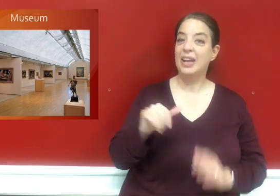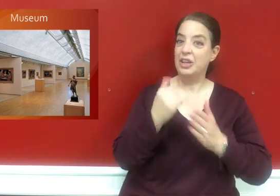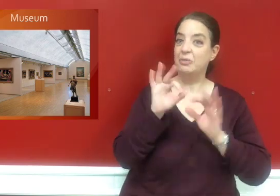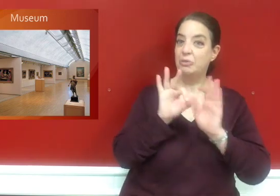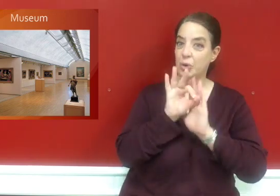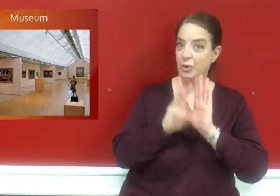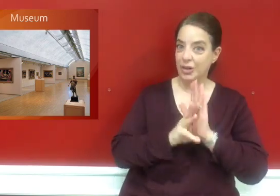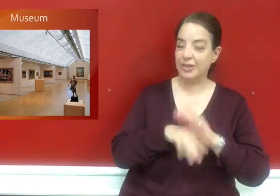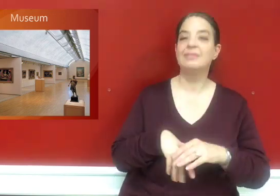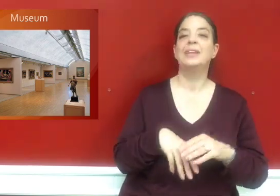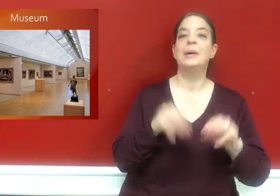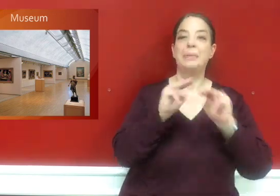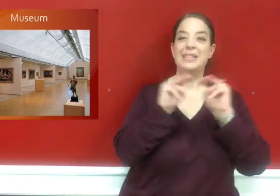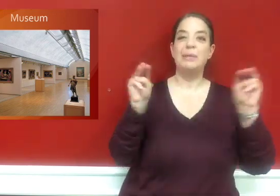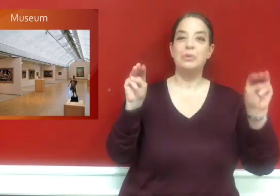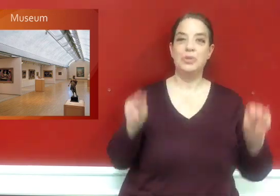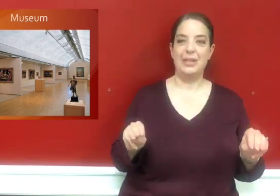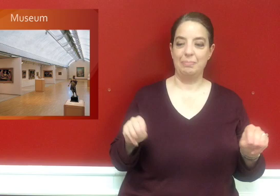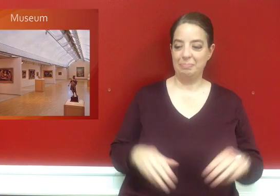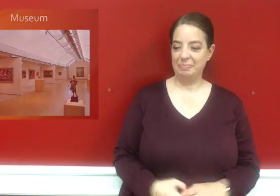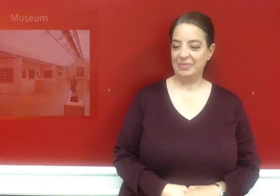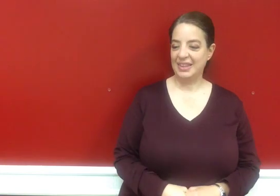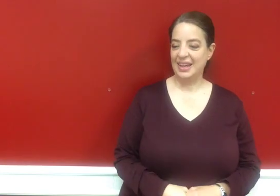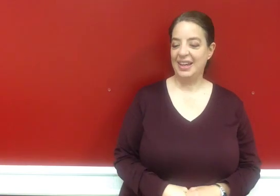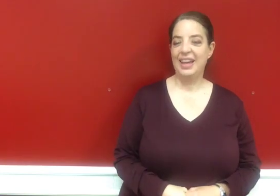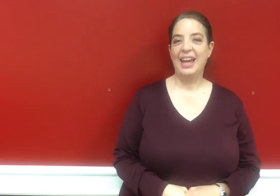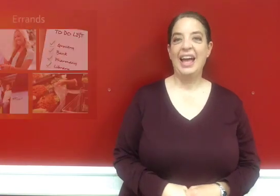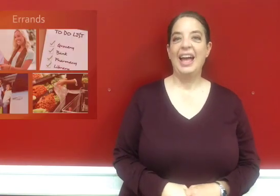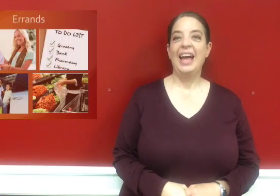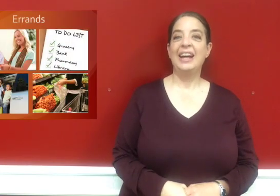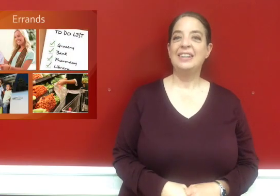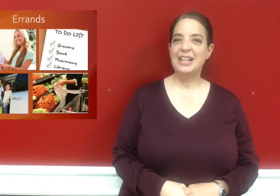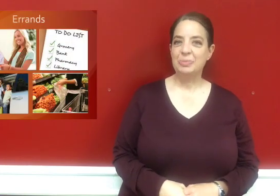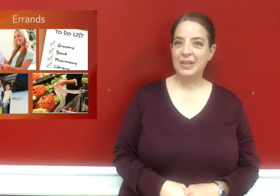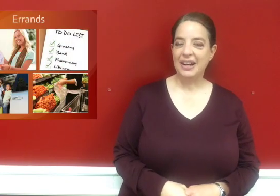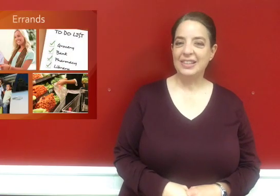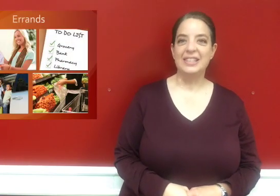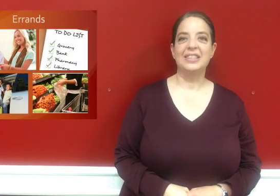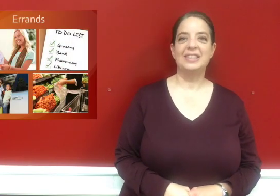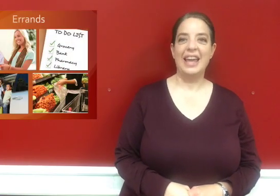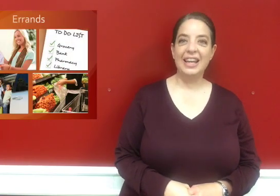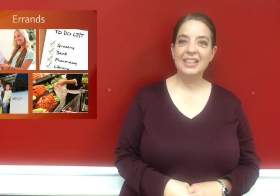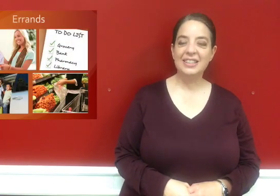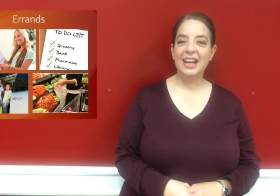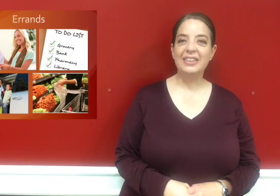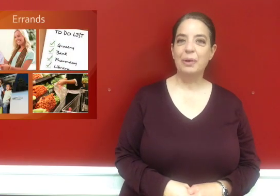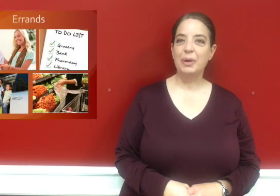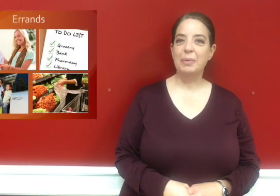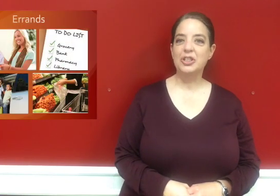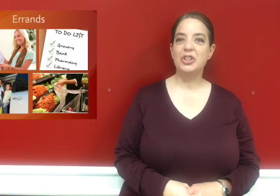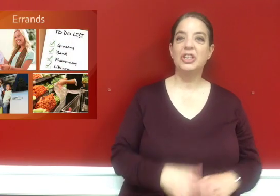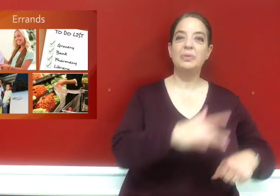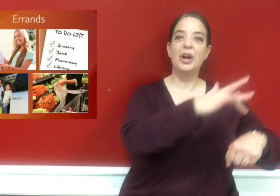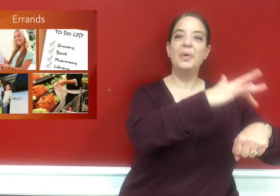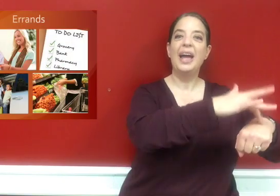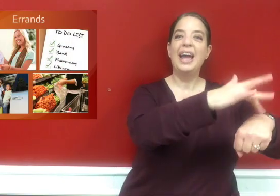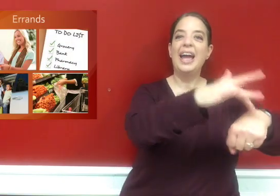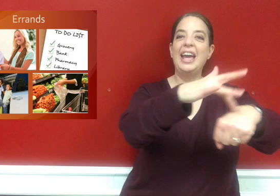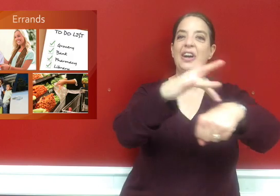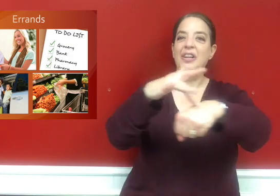in Fort Worth, but it's a museum. And last but not least, this is a handy sign that I want to make sure you know,